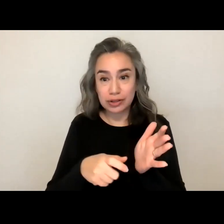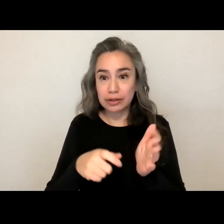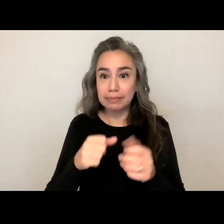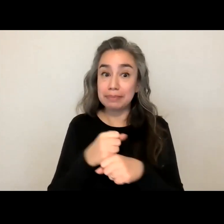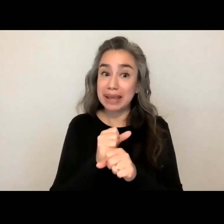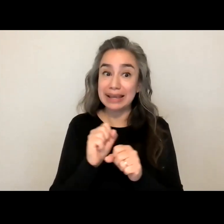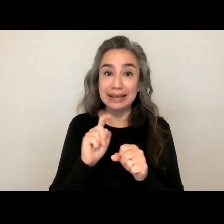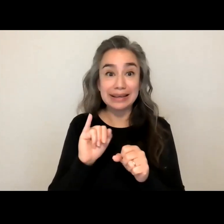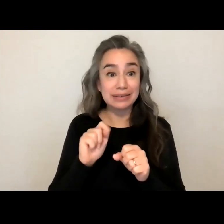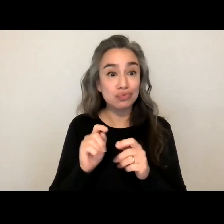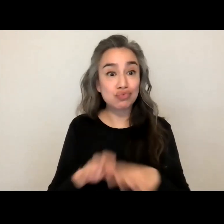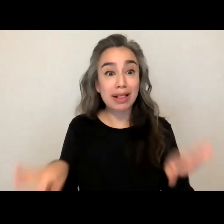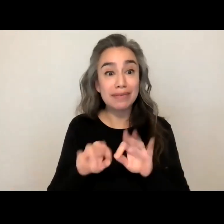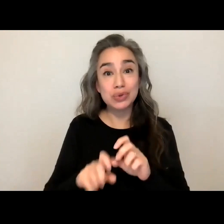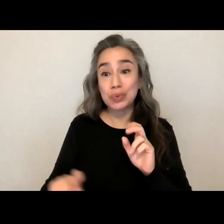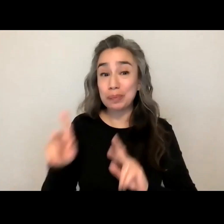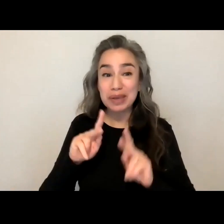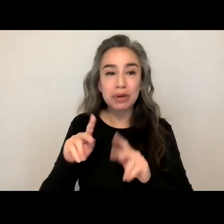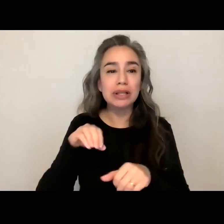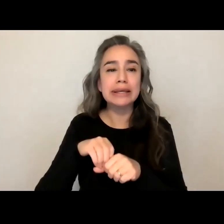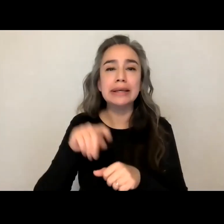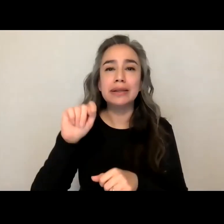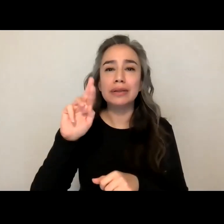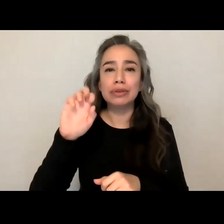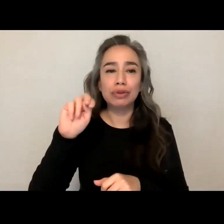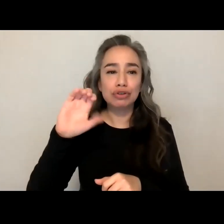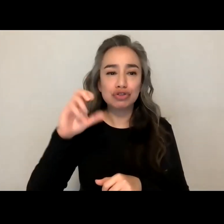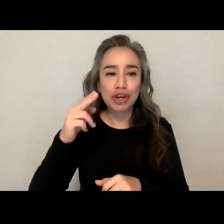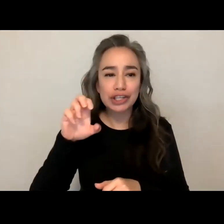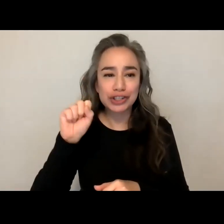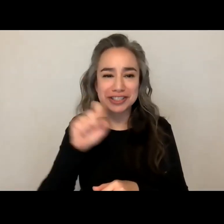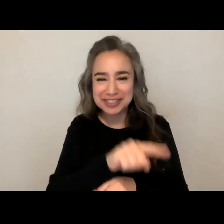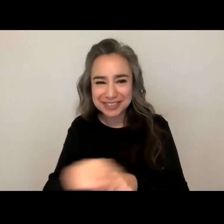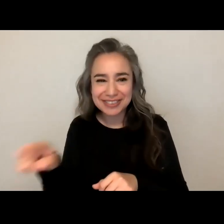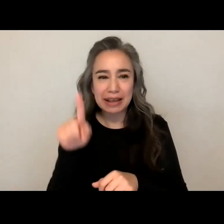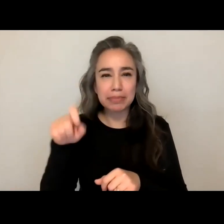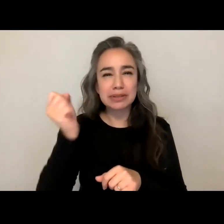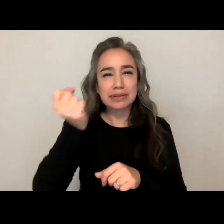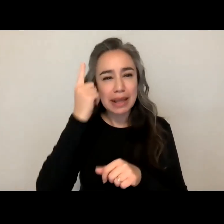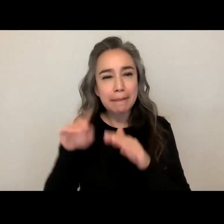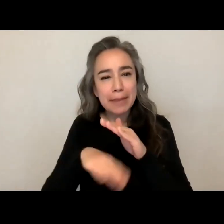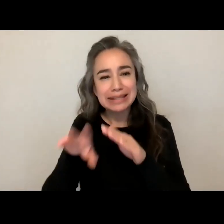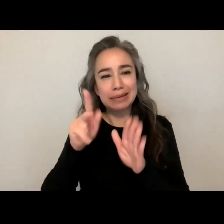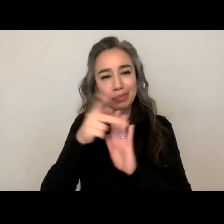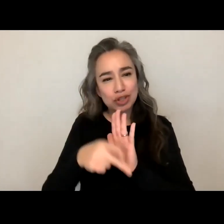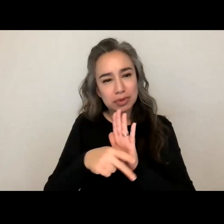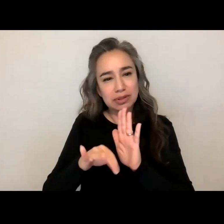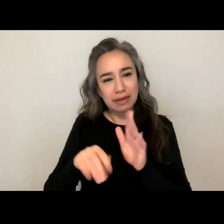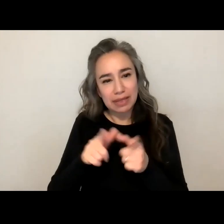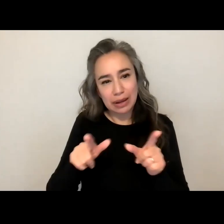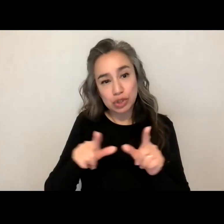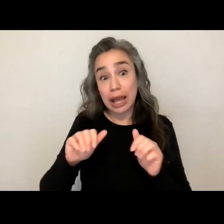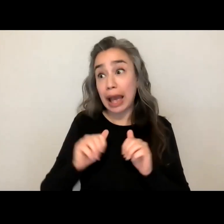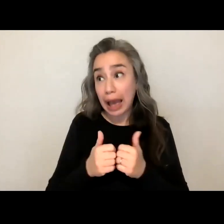relevant to people in the trenches who need to understand those basic principles about how language has been used by